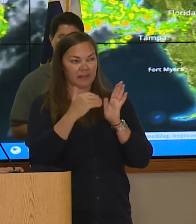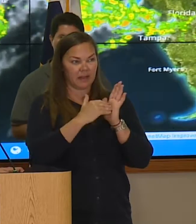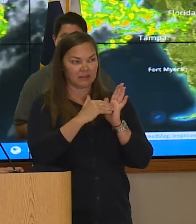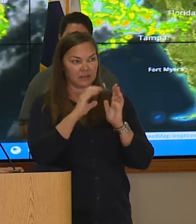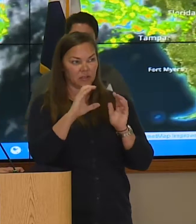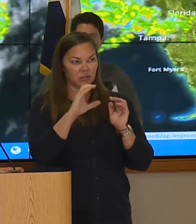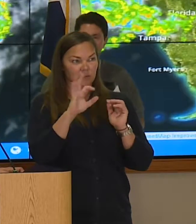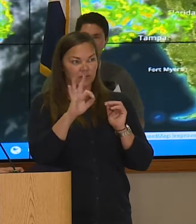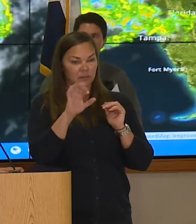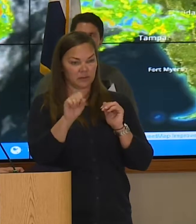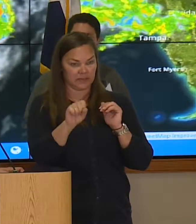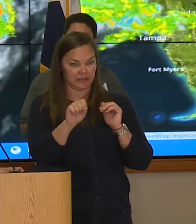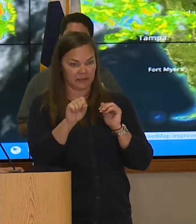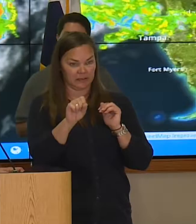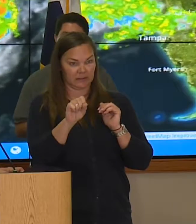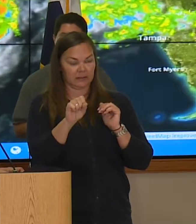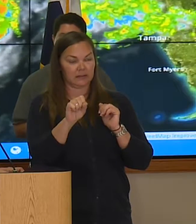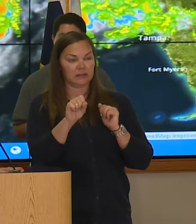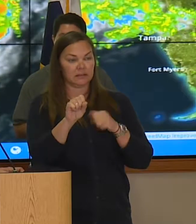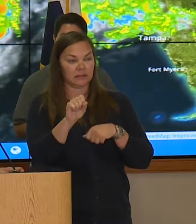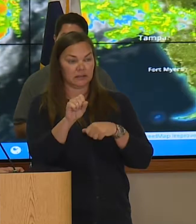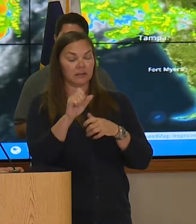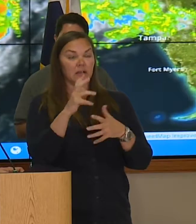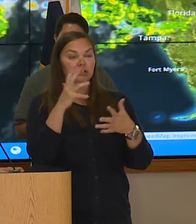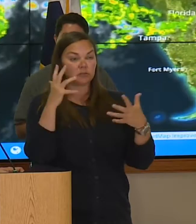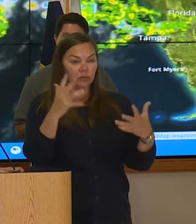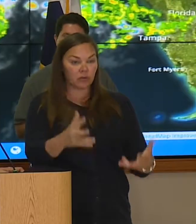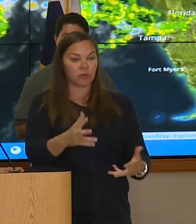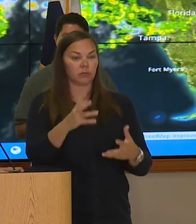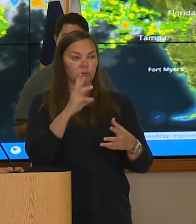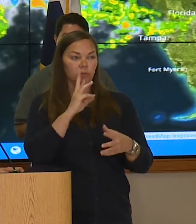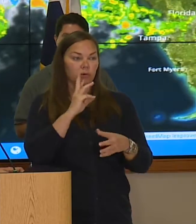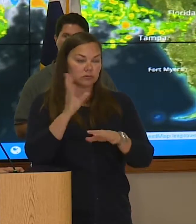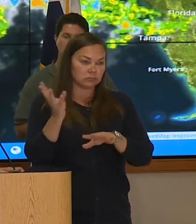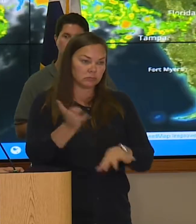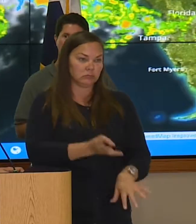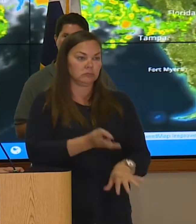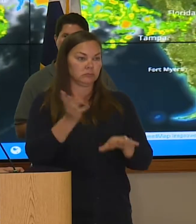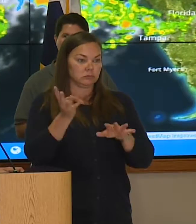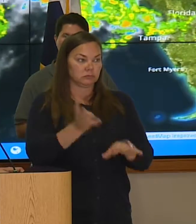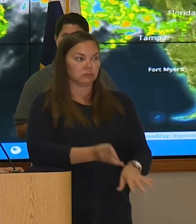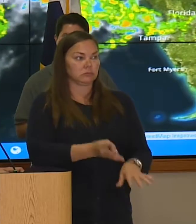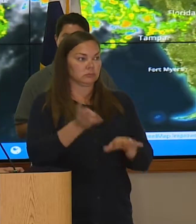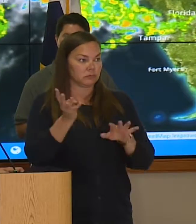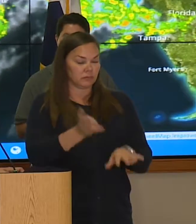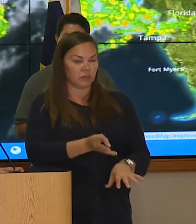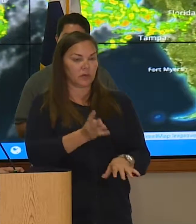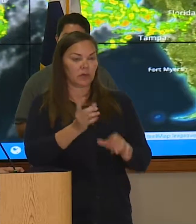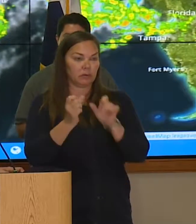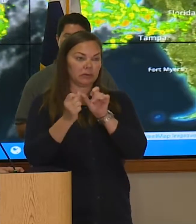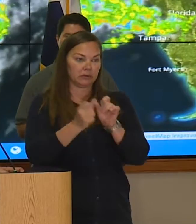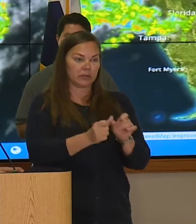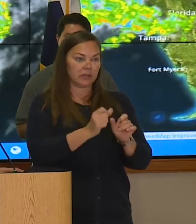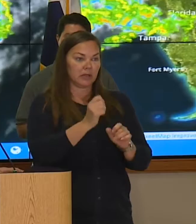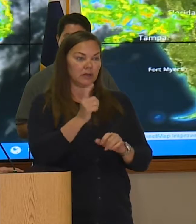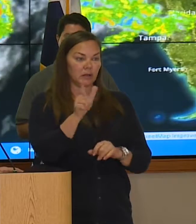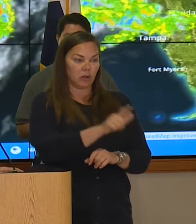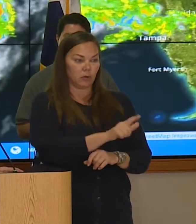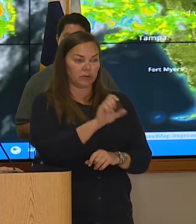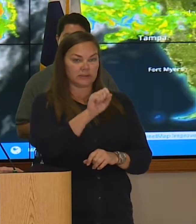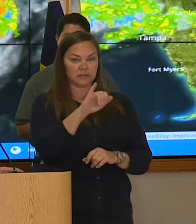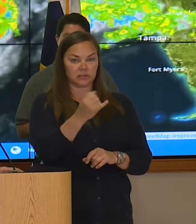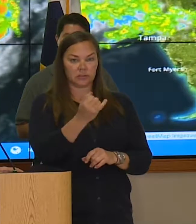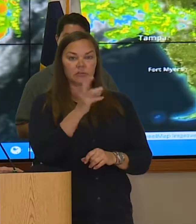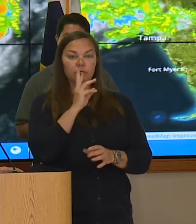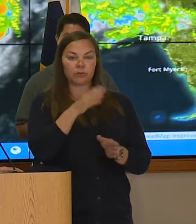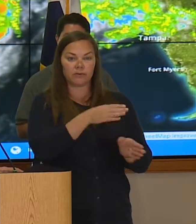375,000 cubic feet per second. This is a tremendous amount of flow. And this will be pushing down the lower San Jacinto River and